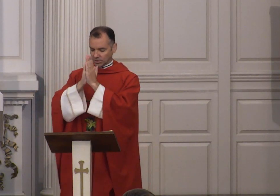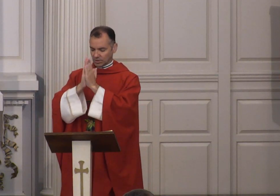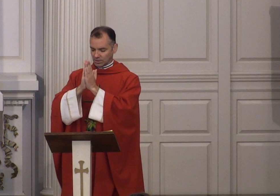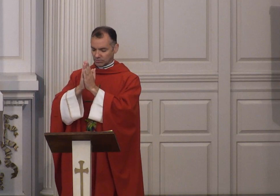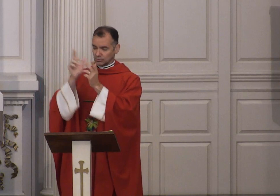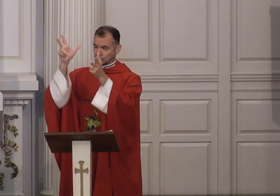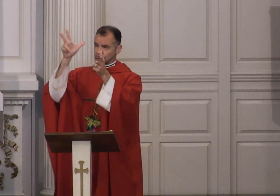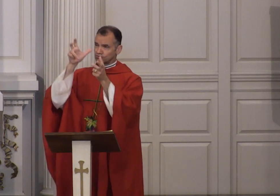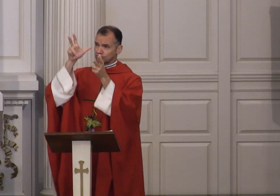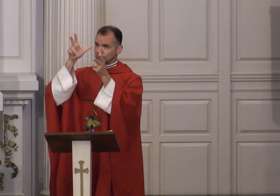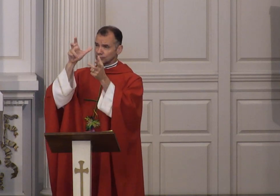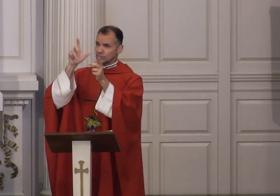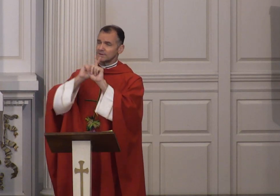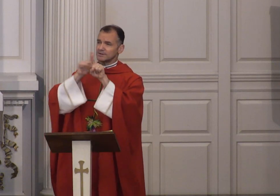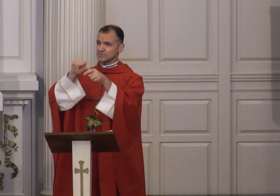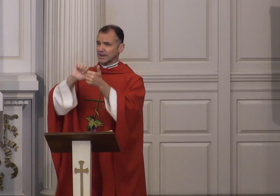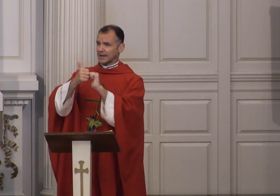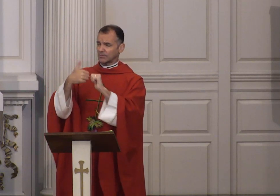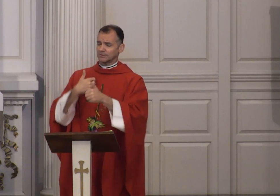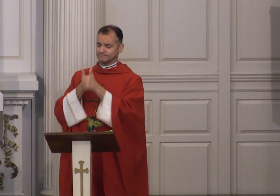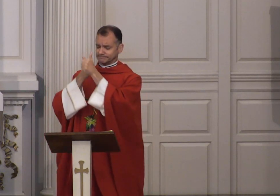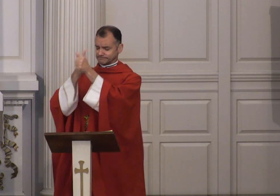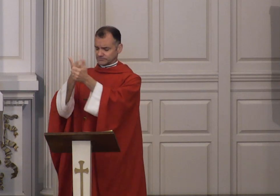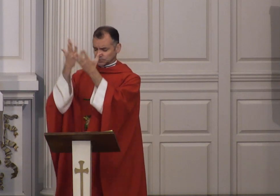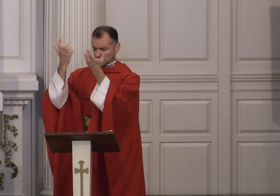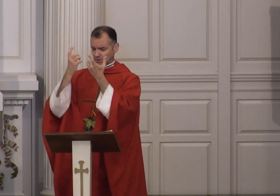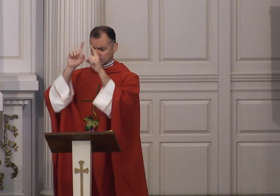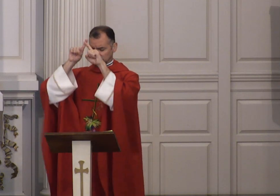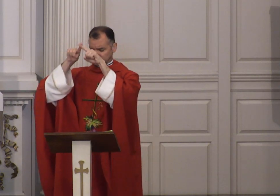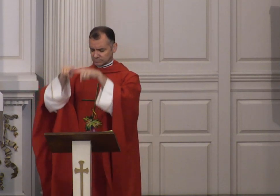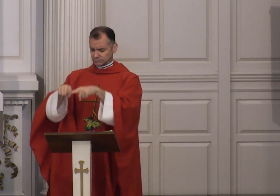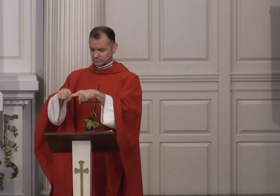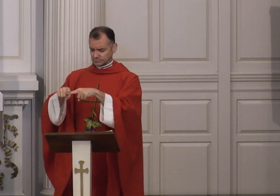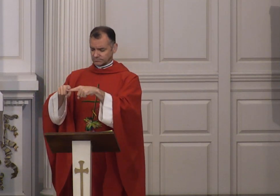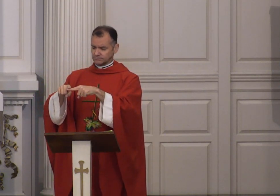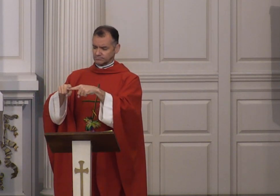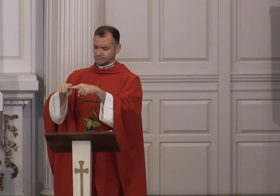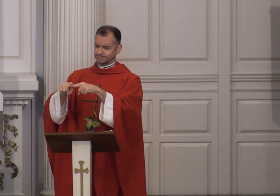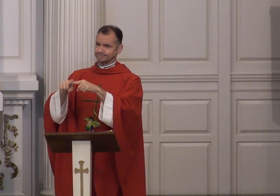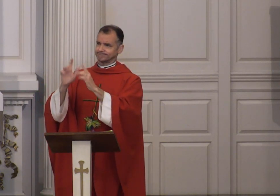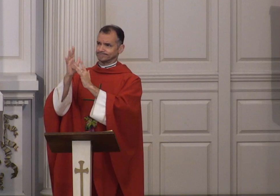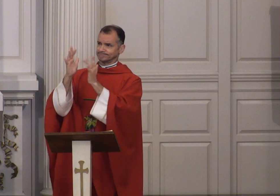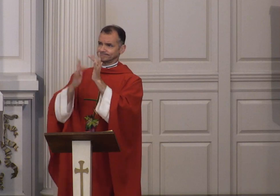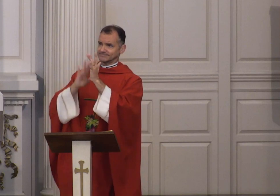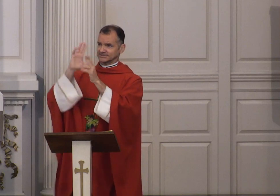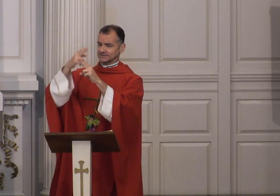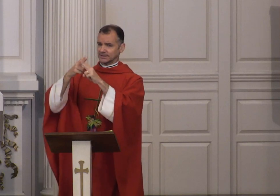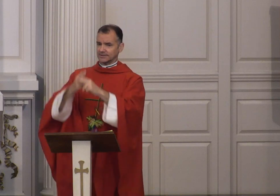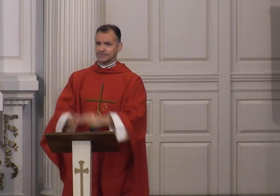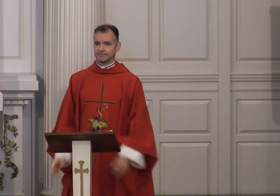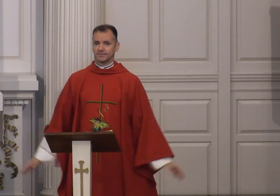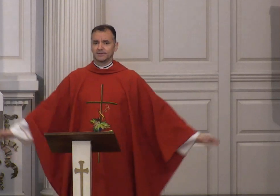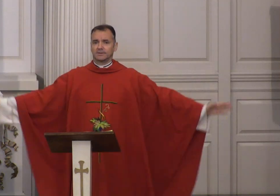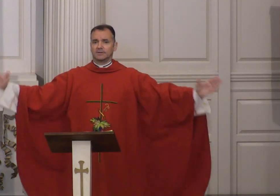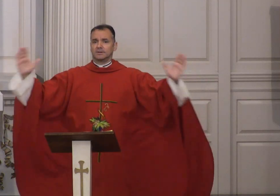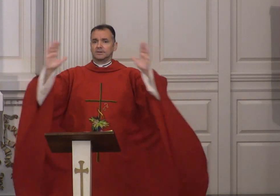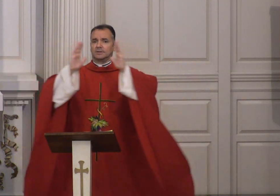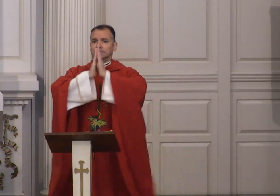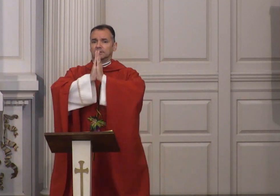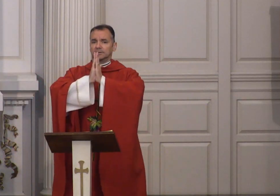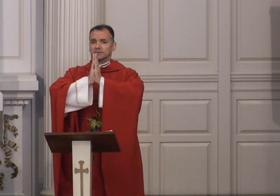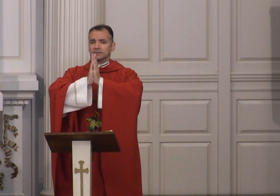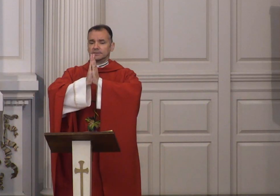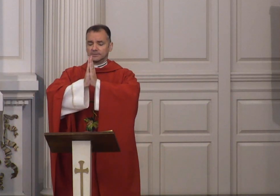Father, we thank you for hearing all of our prayers that we offer you, and we know that you answer them as we seek to do your will. We ask these things in